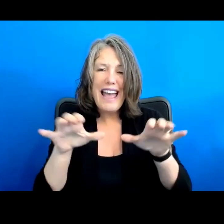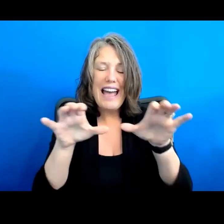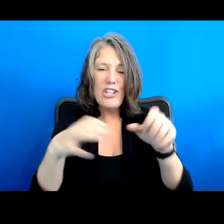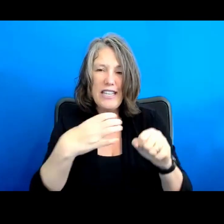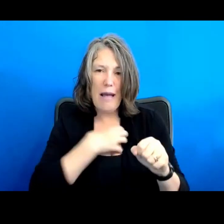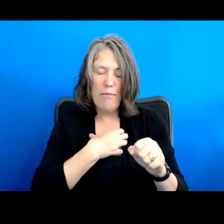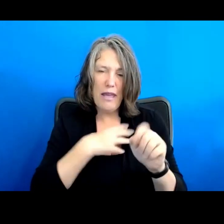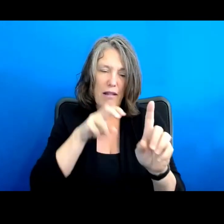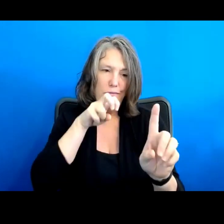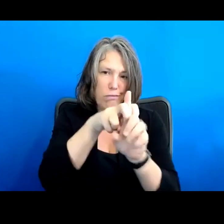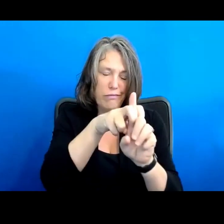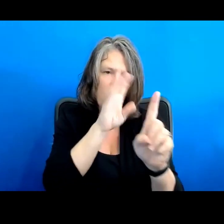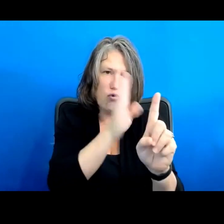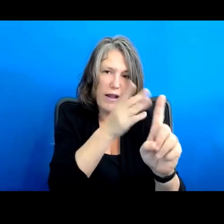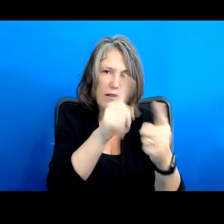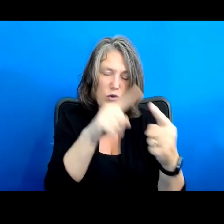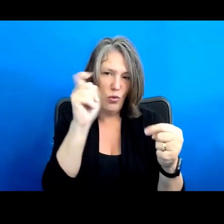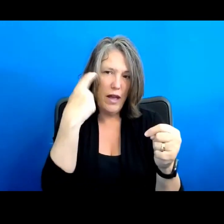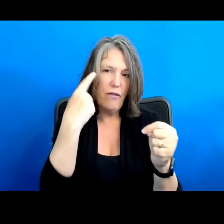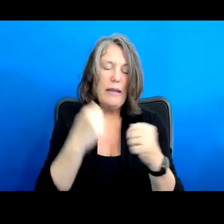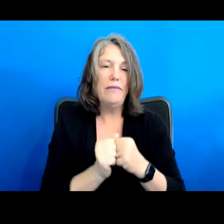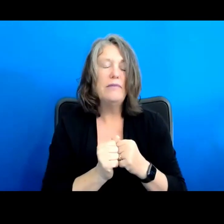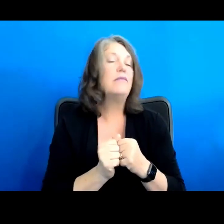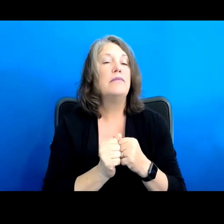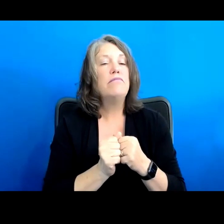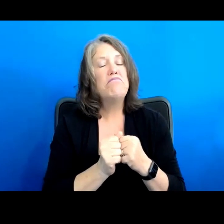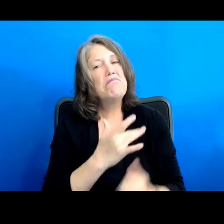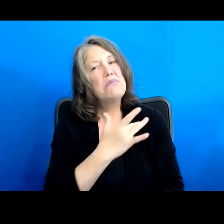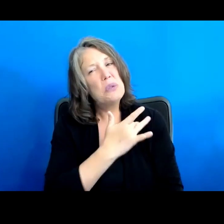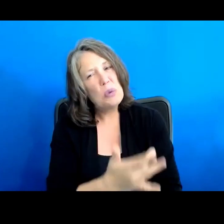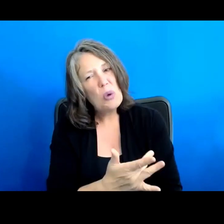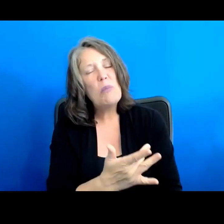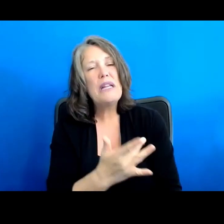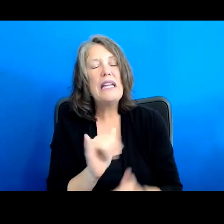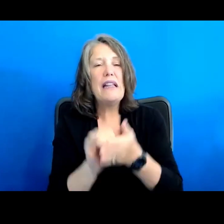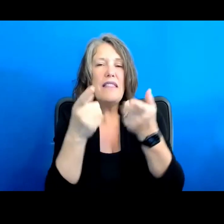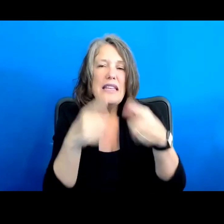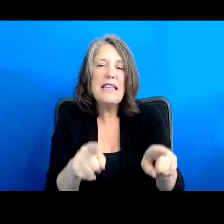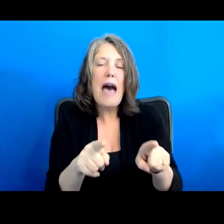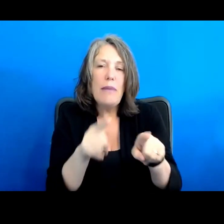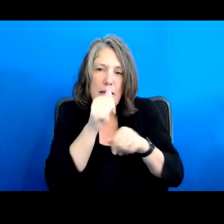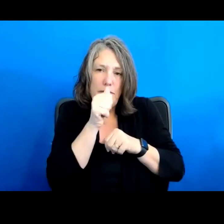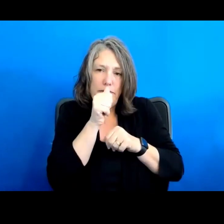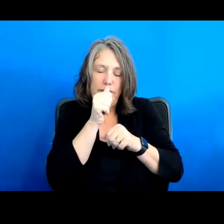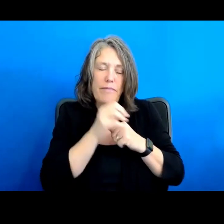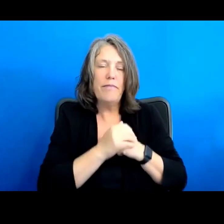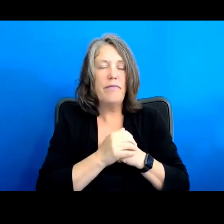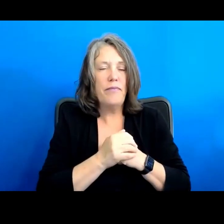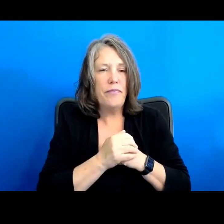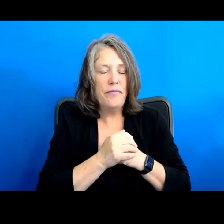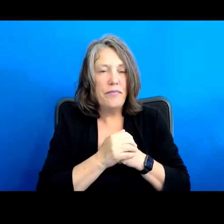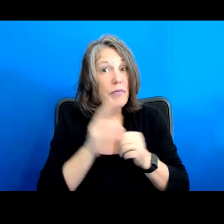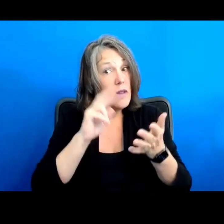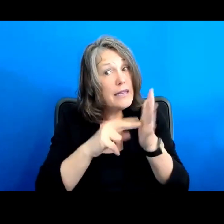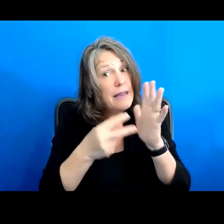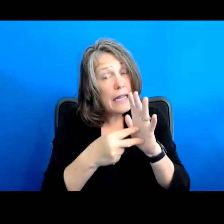to the government in point. And normally this is done behind closed doors. The intention,